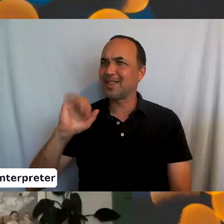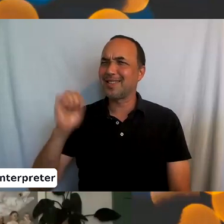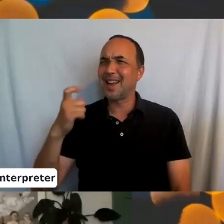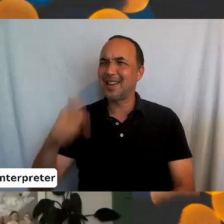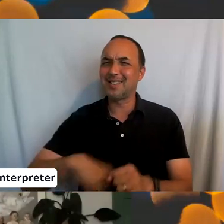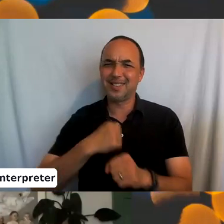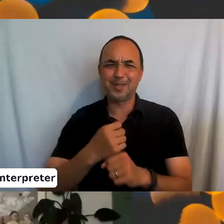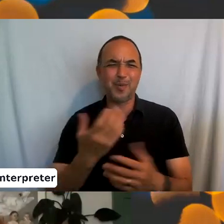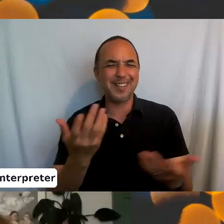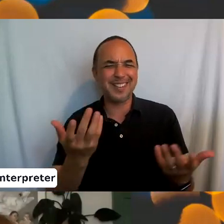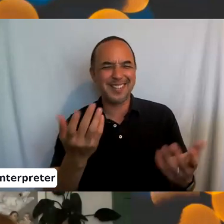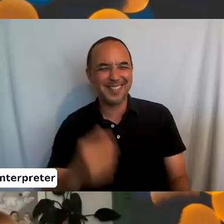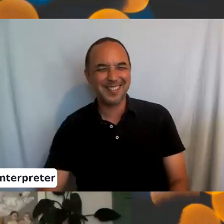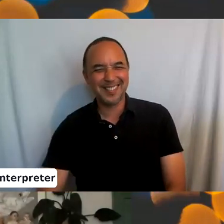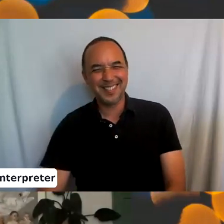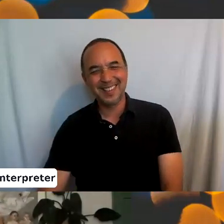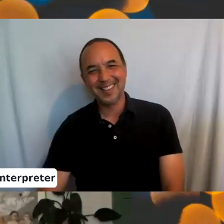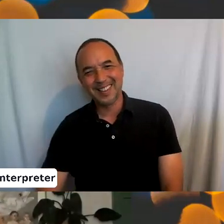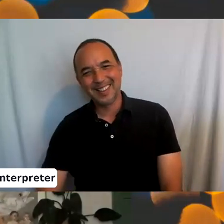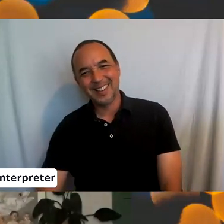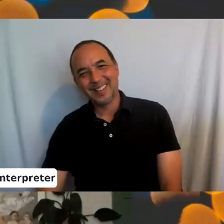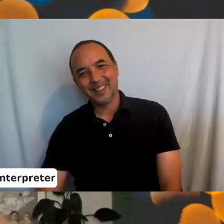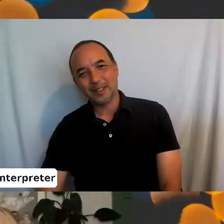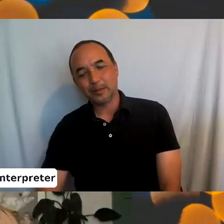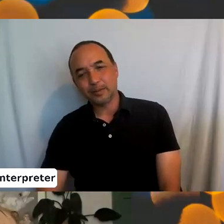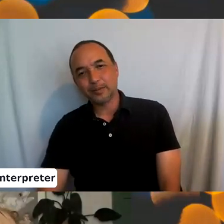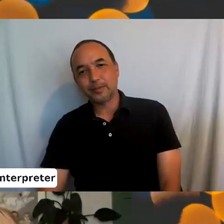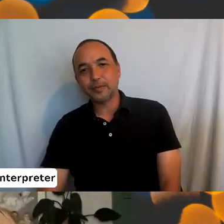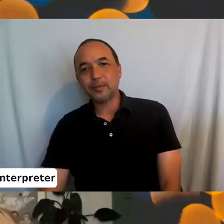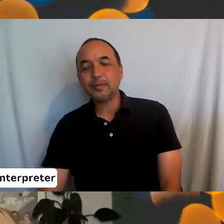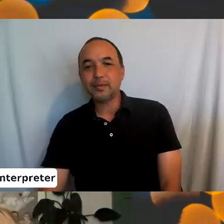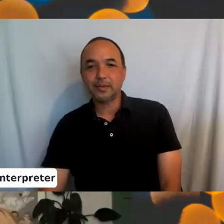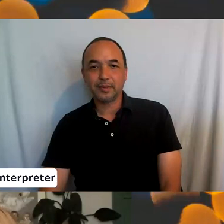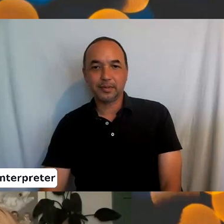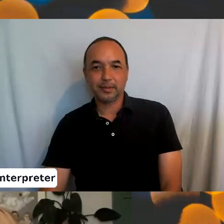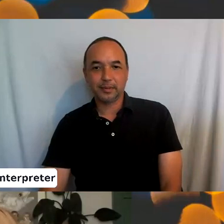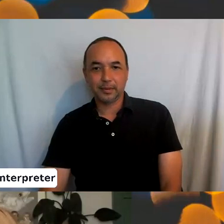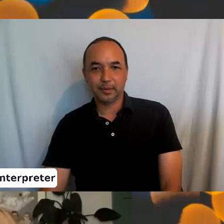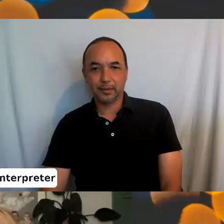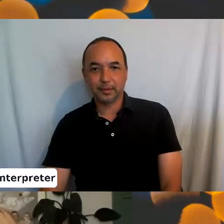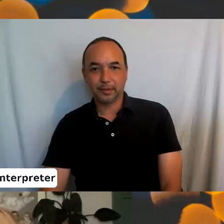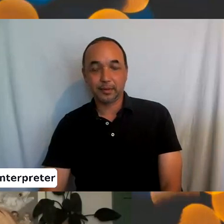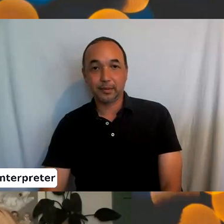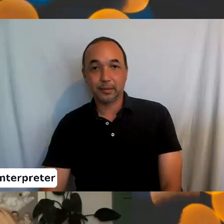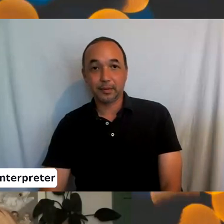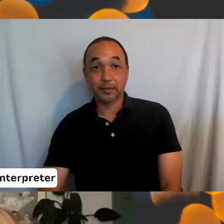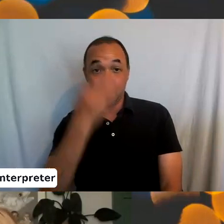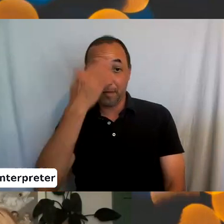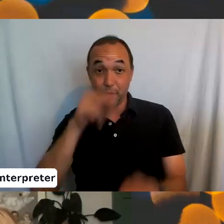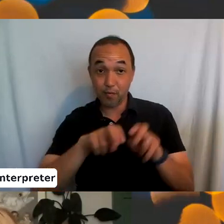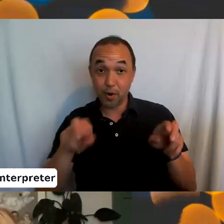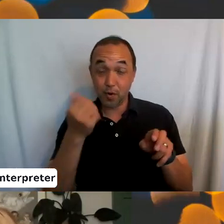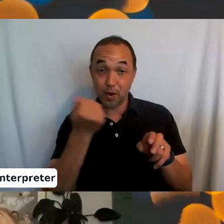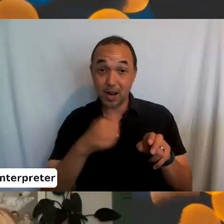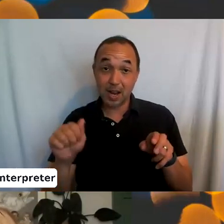So we just want to get to a couple of final questions before we move on to the meet and greet. Front row, if you have any questions, if you can just